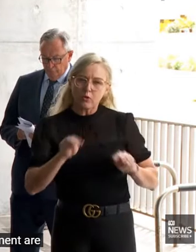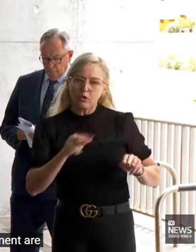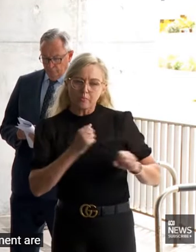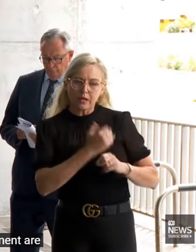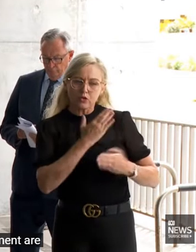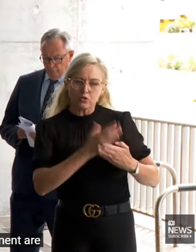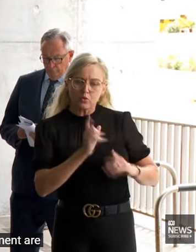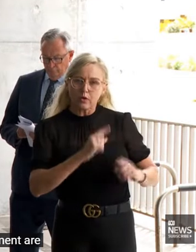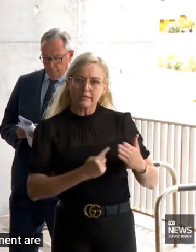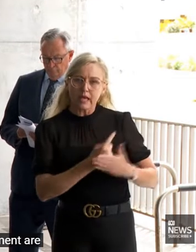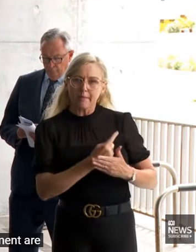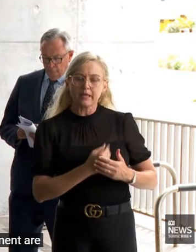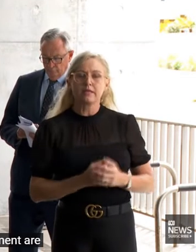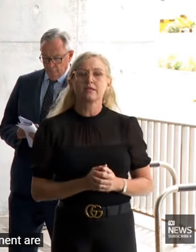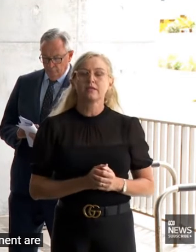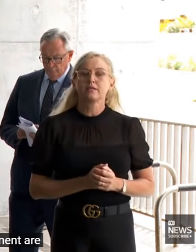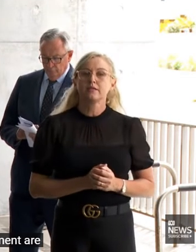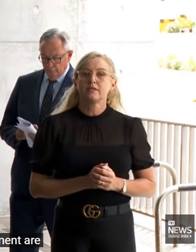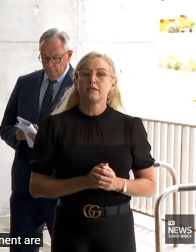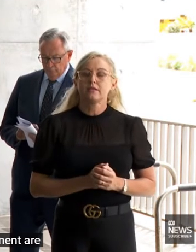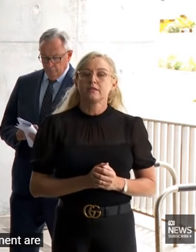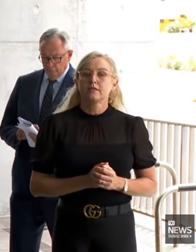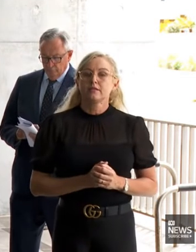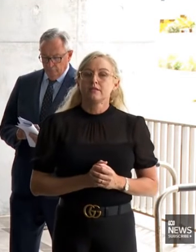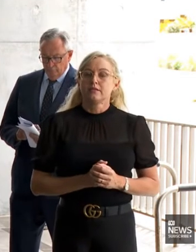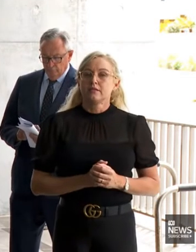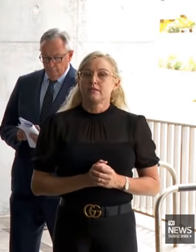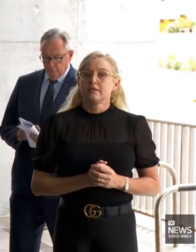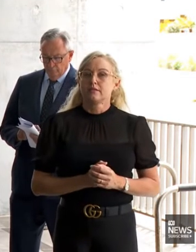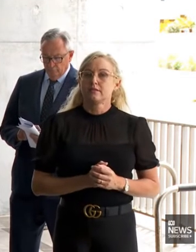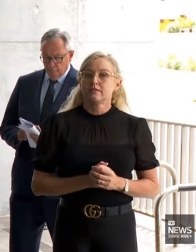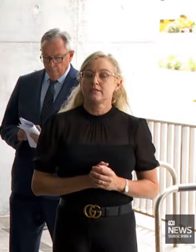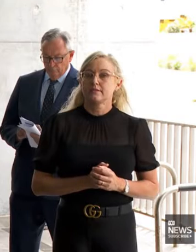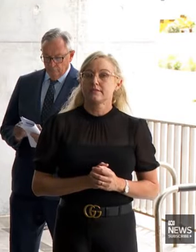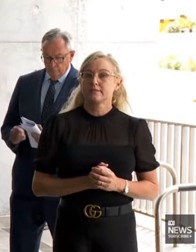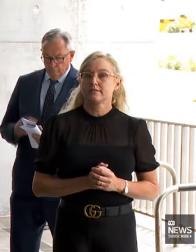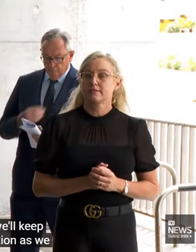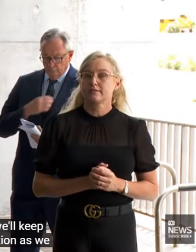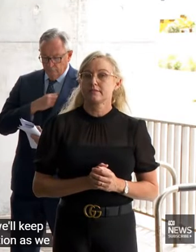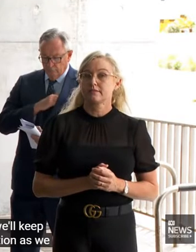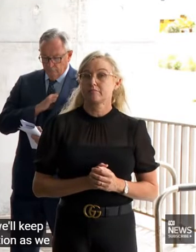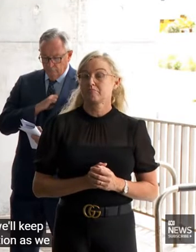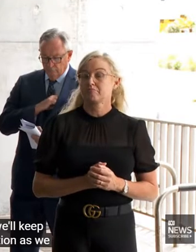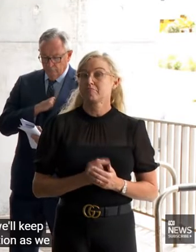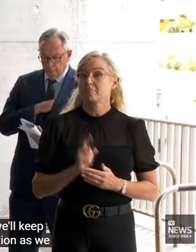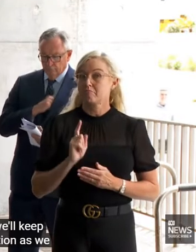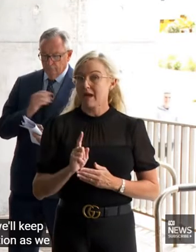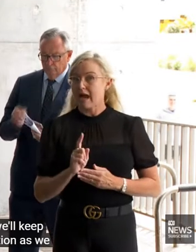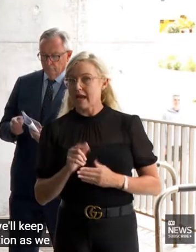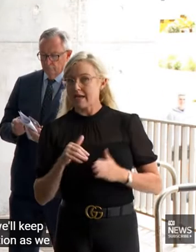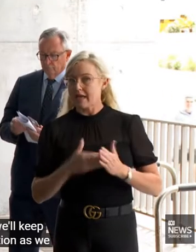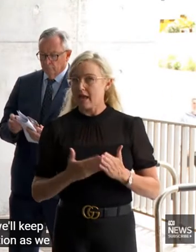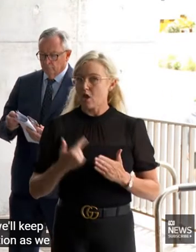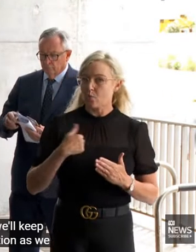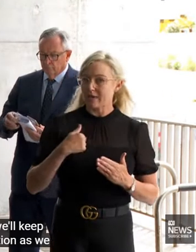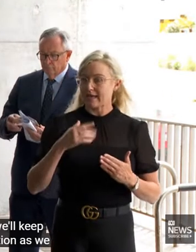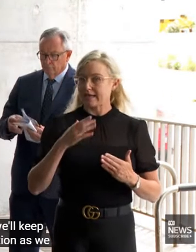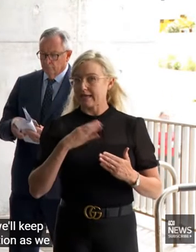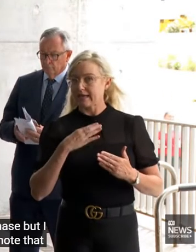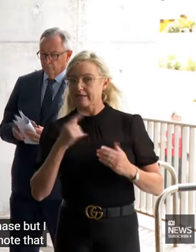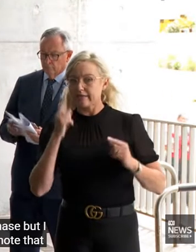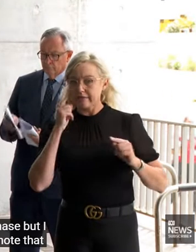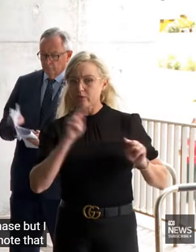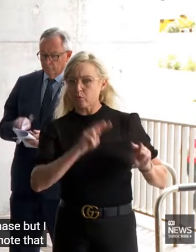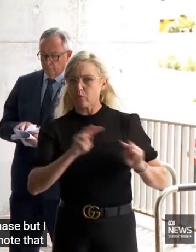this phase. But I want to particularly note that the early signs here, the early signs are encouraging. And I